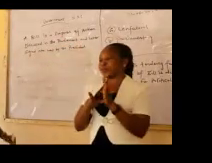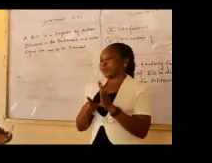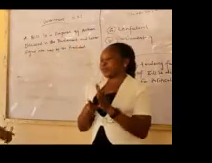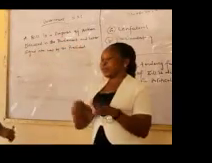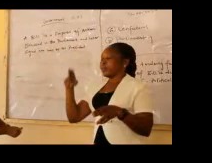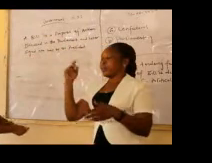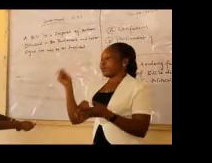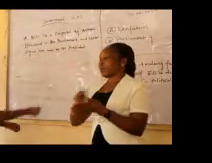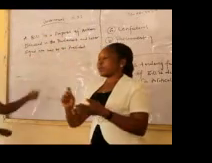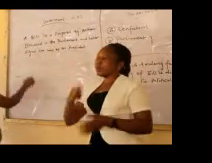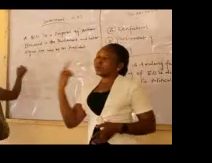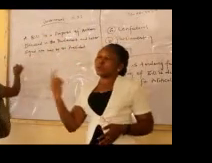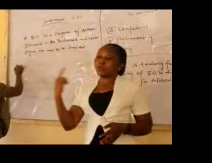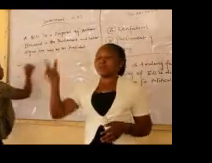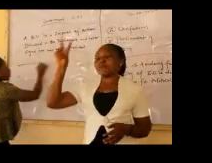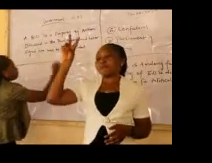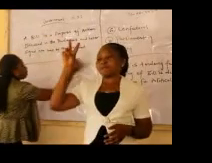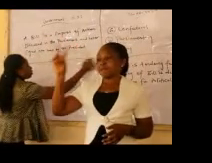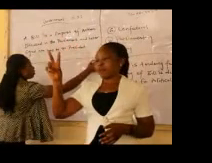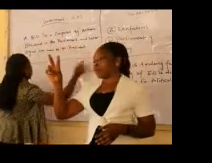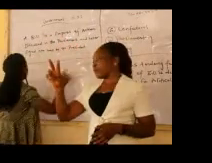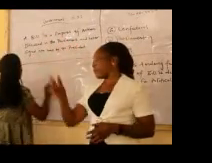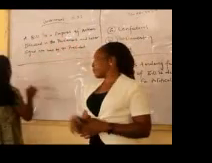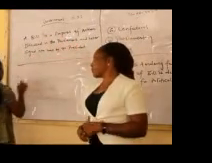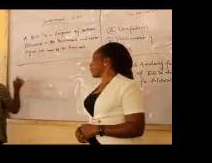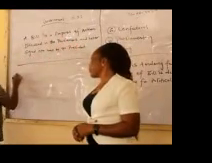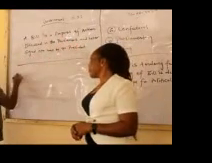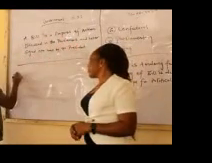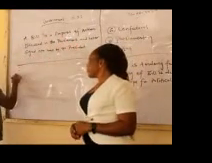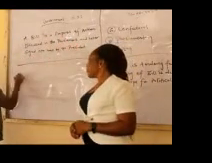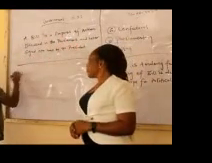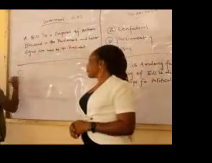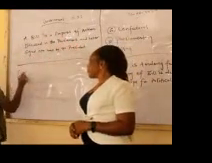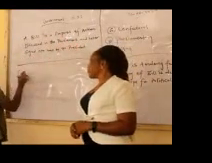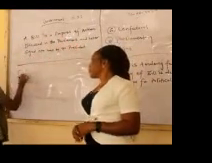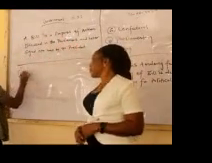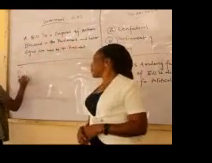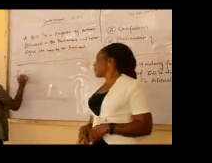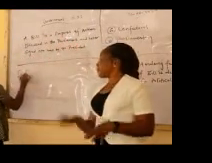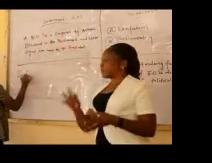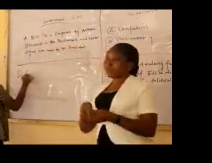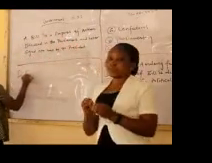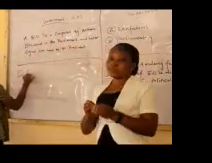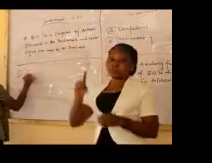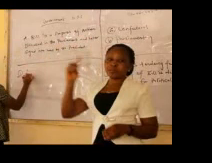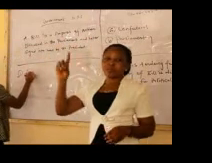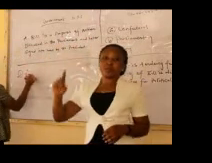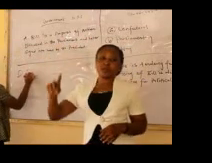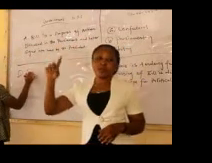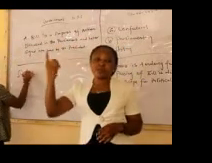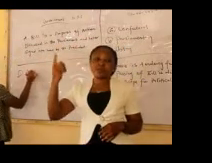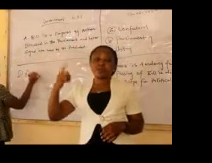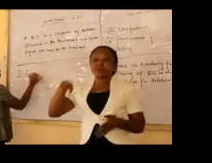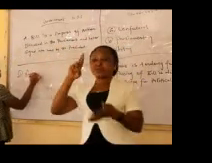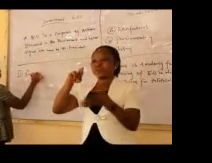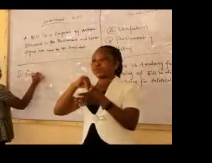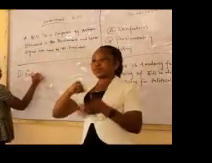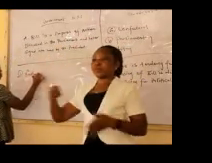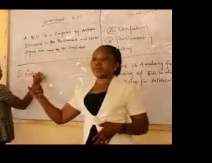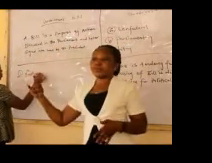5. Even if you know the 7 of them, just write 5. 1, first reading.